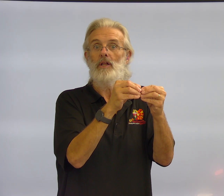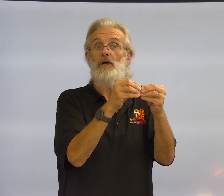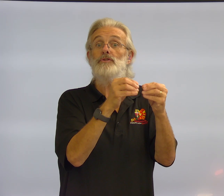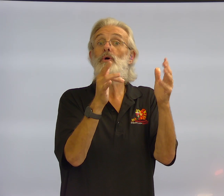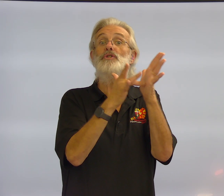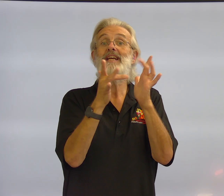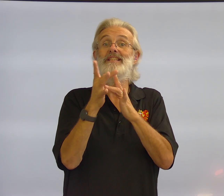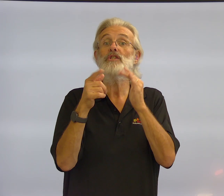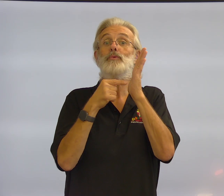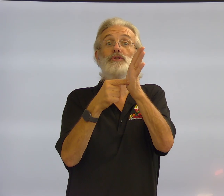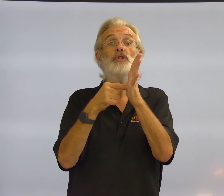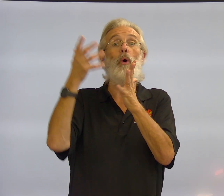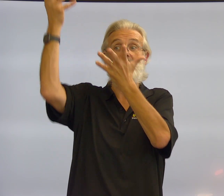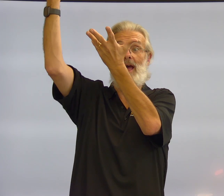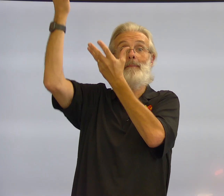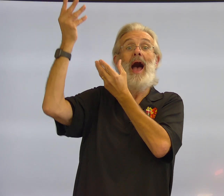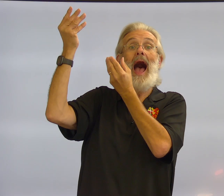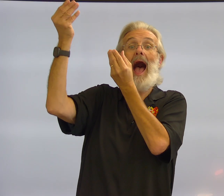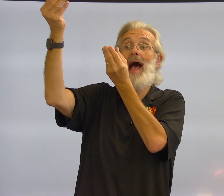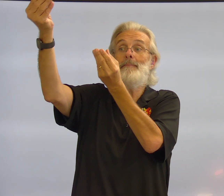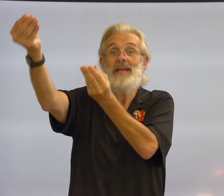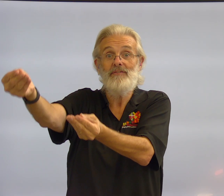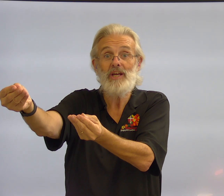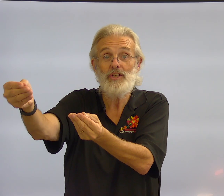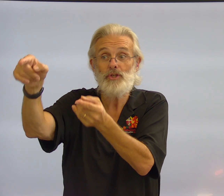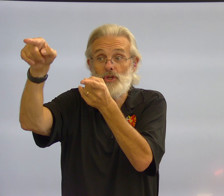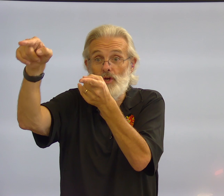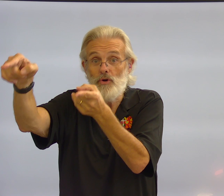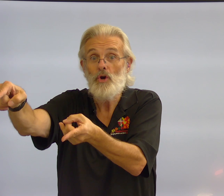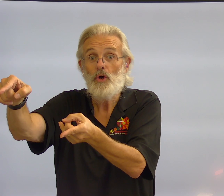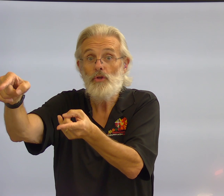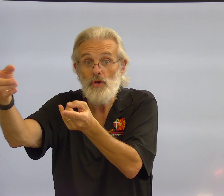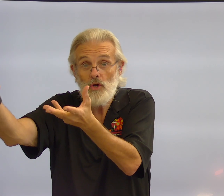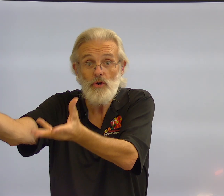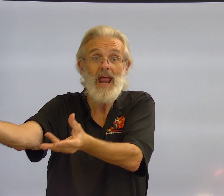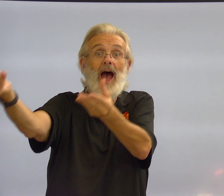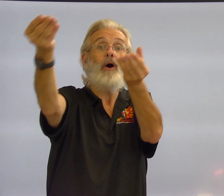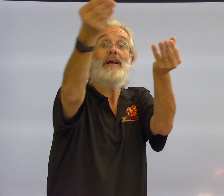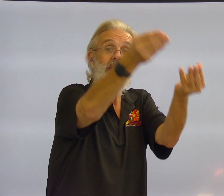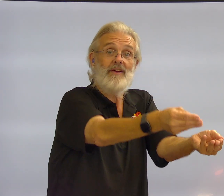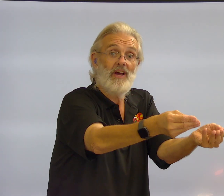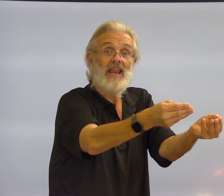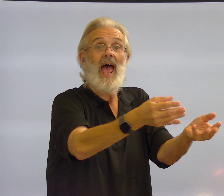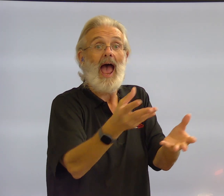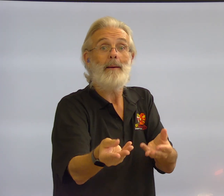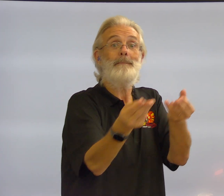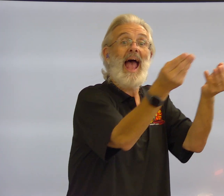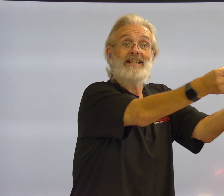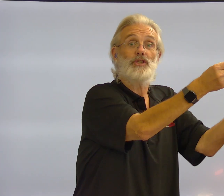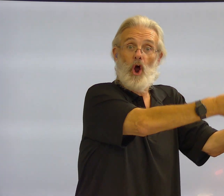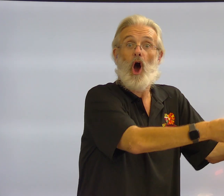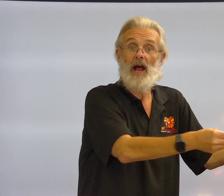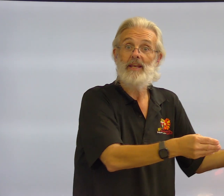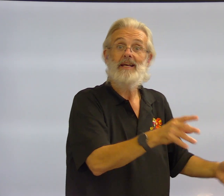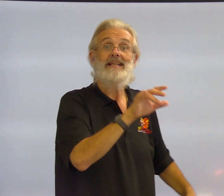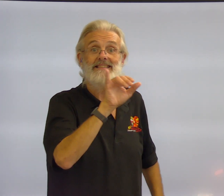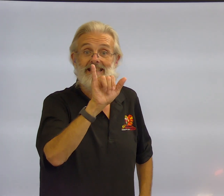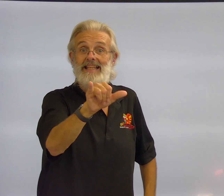So Jesus was showing them, I'm giving it to you. You now give it and pass it on. See, this